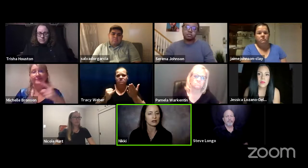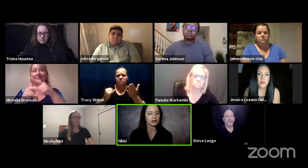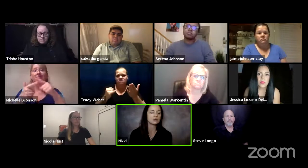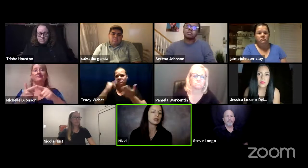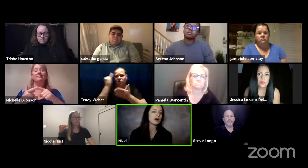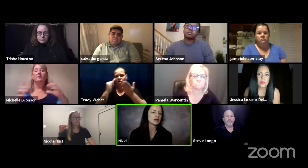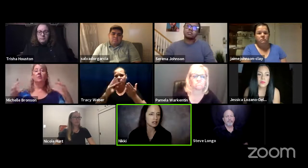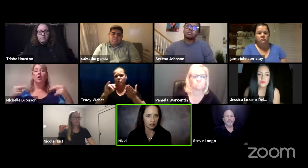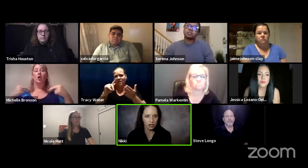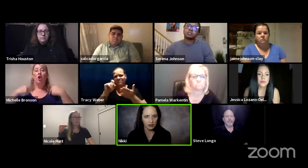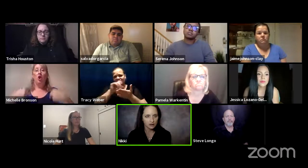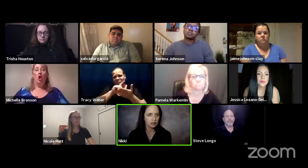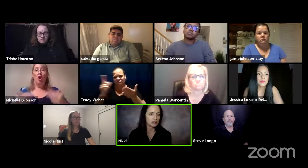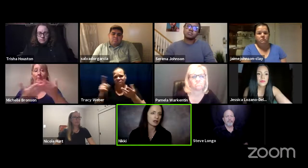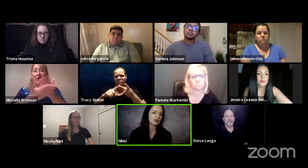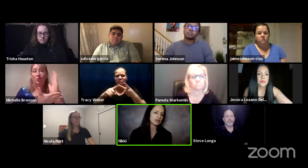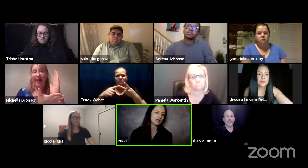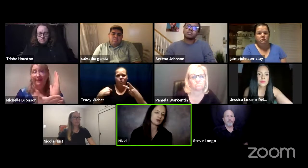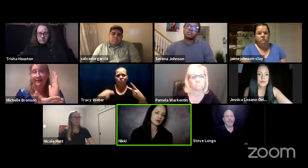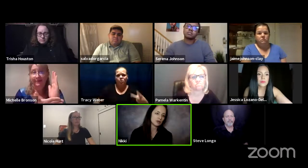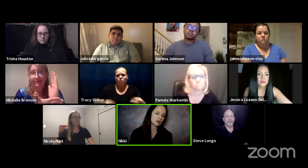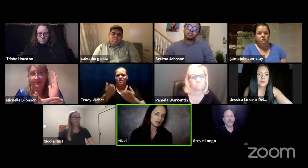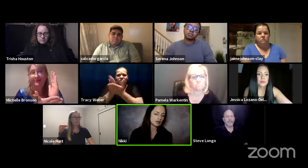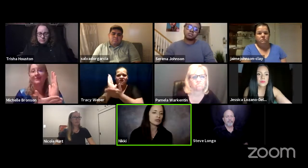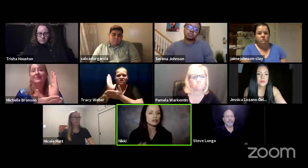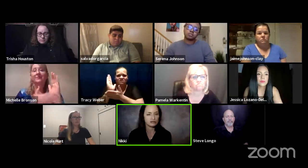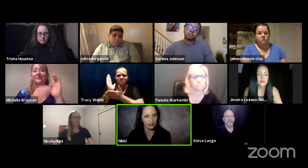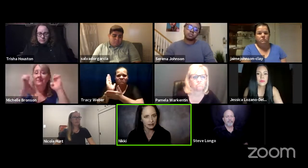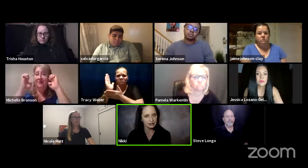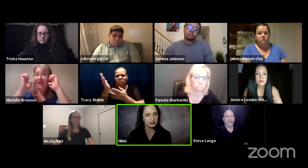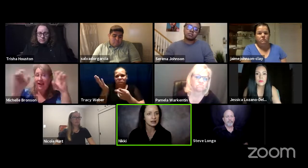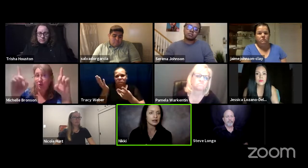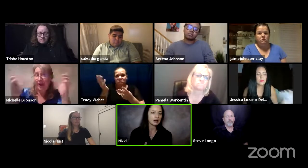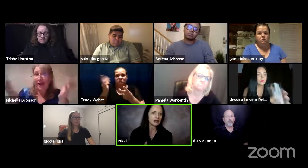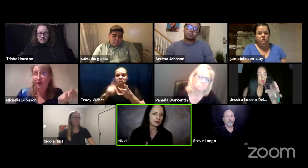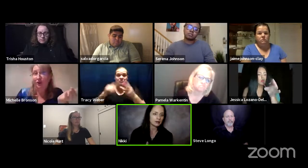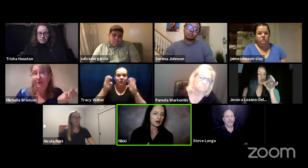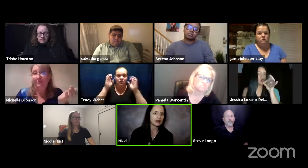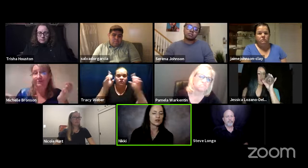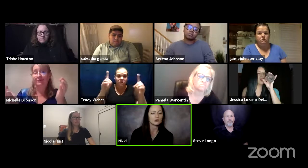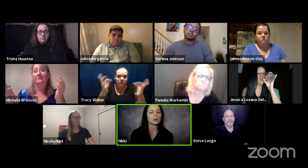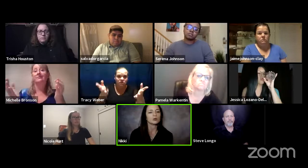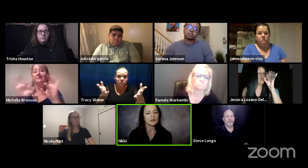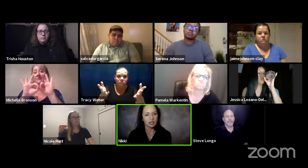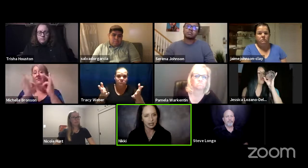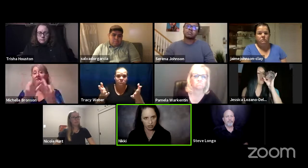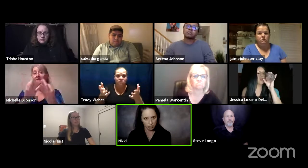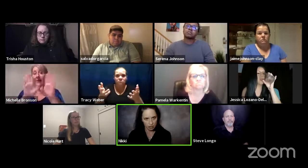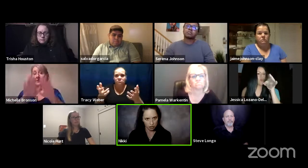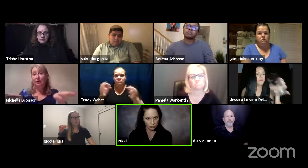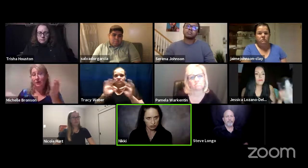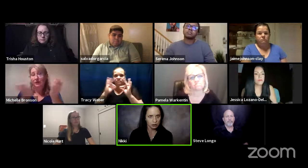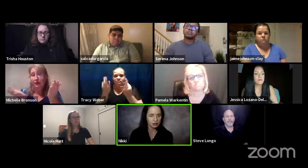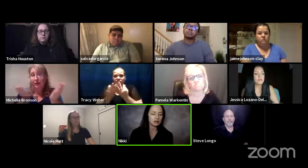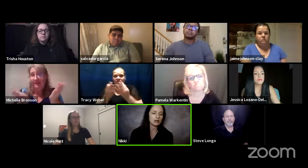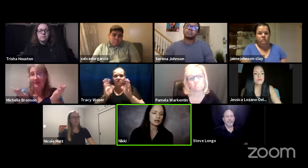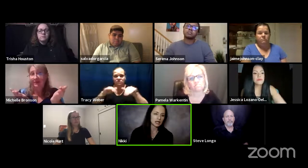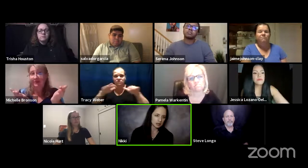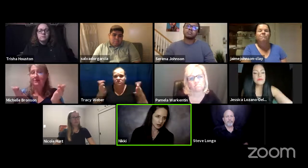would be arts and crafts. Another week it would be human rights. Another one would be education. Yet another